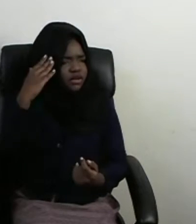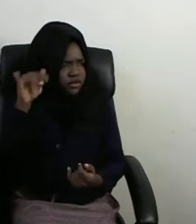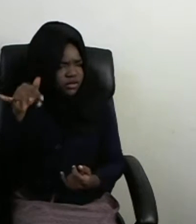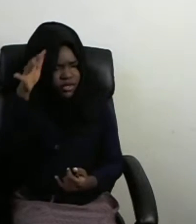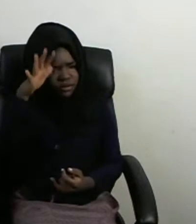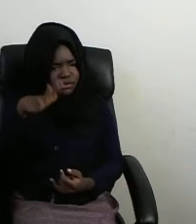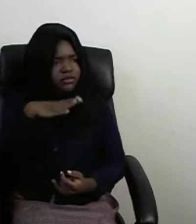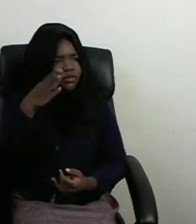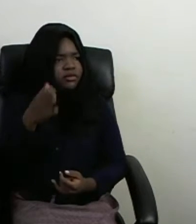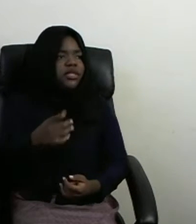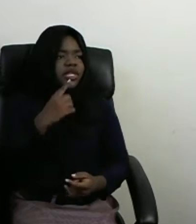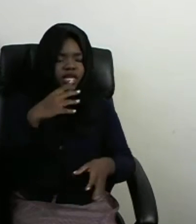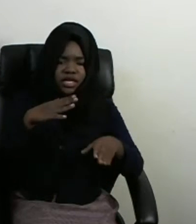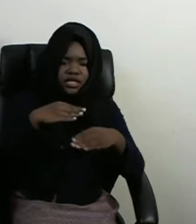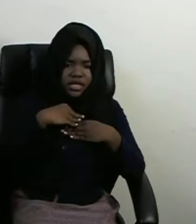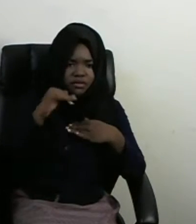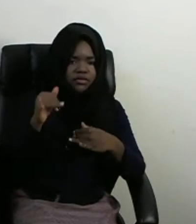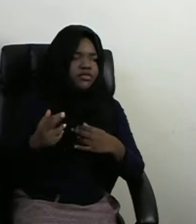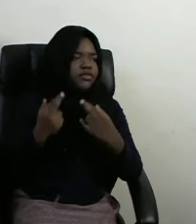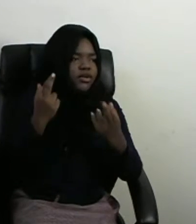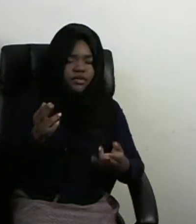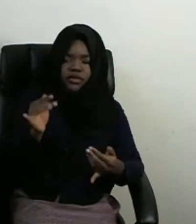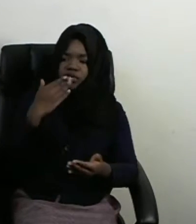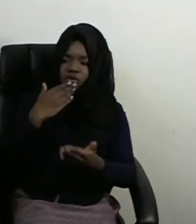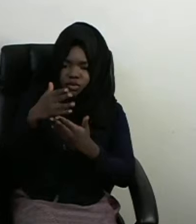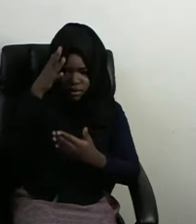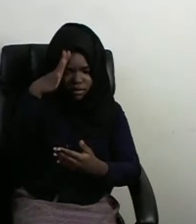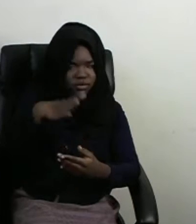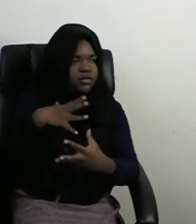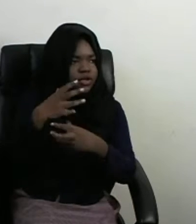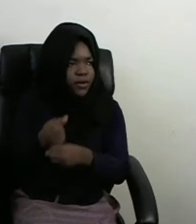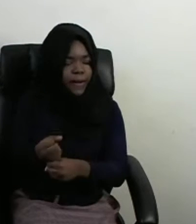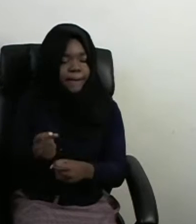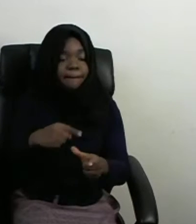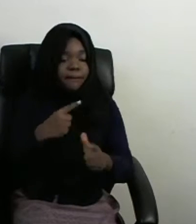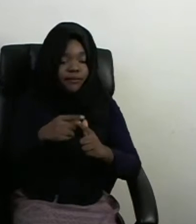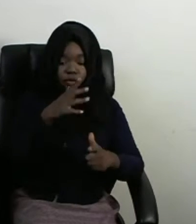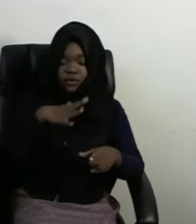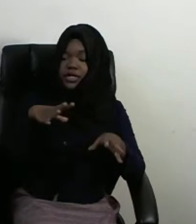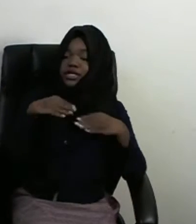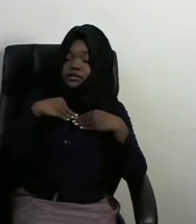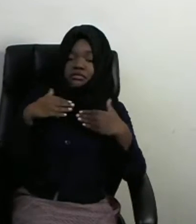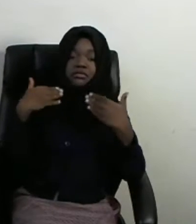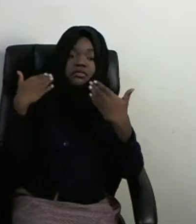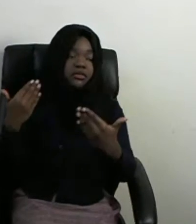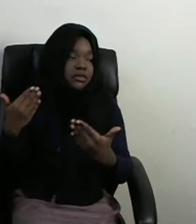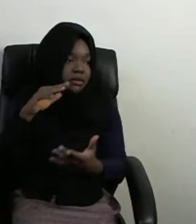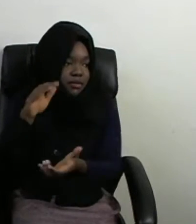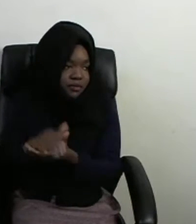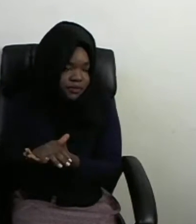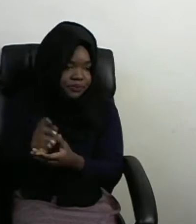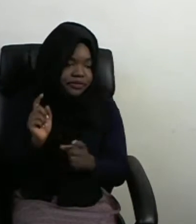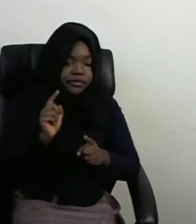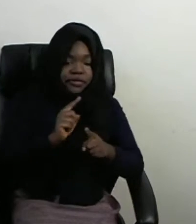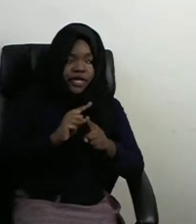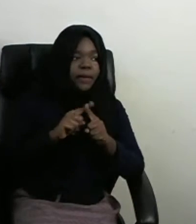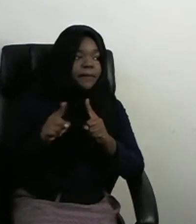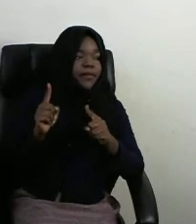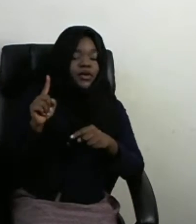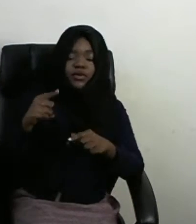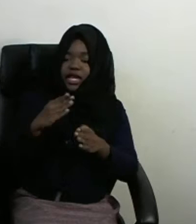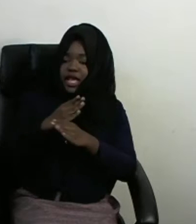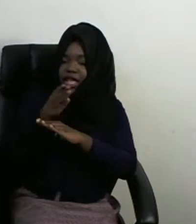man. She accepts the recommendation and she engages the man and she marries. But only